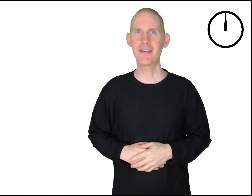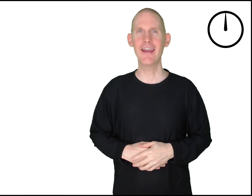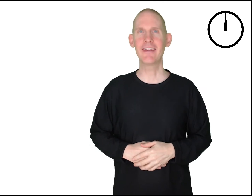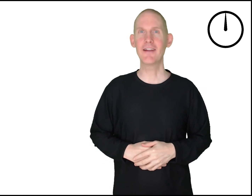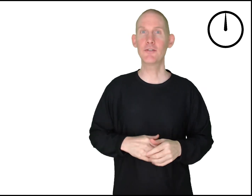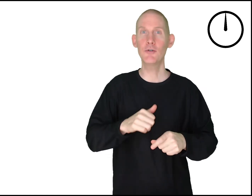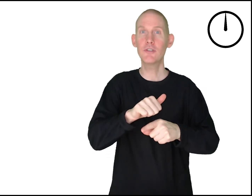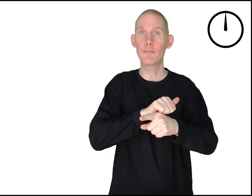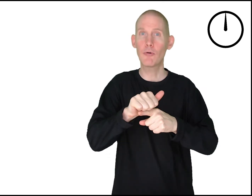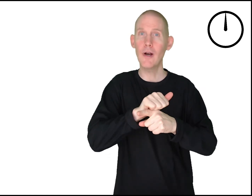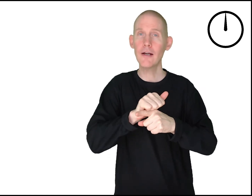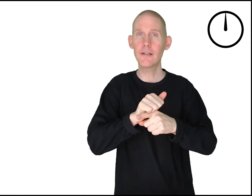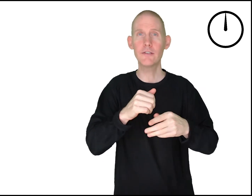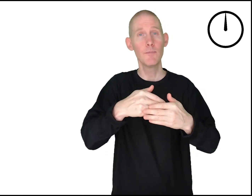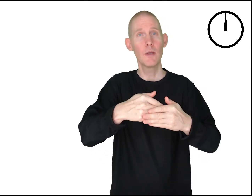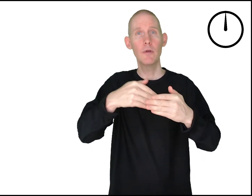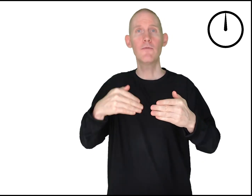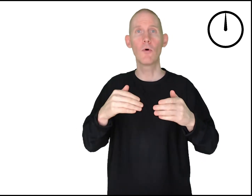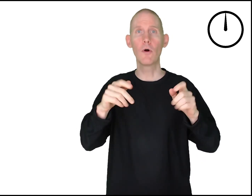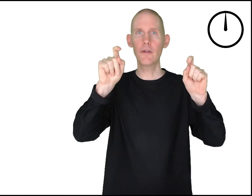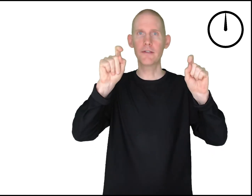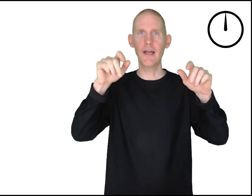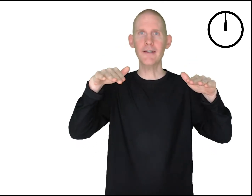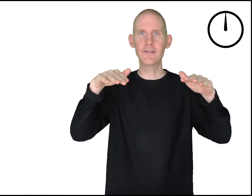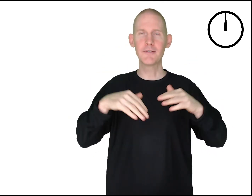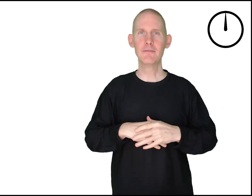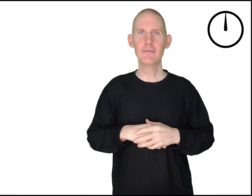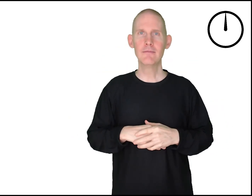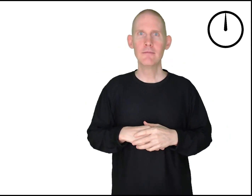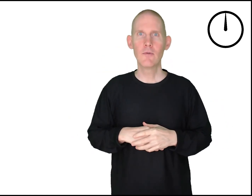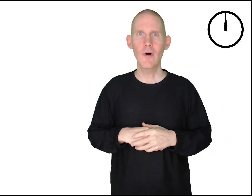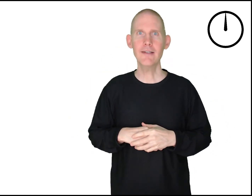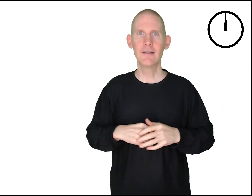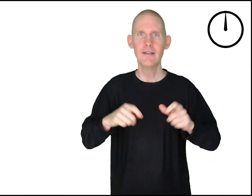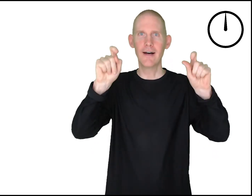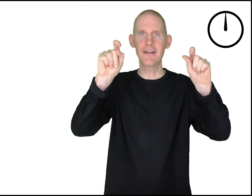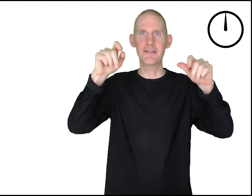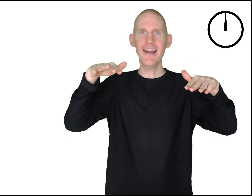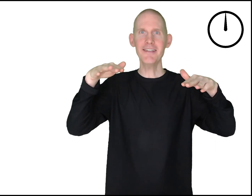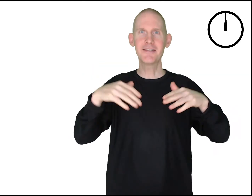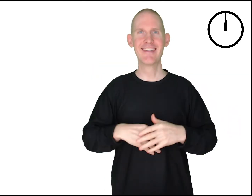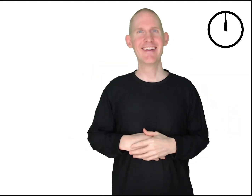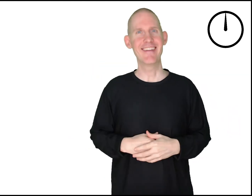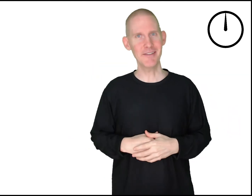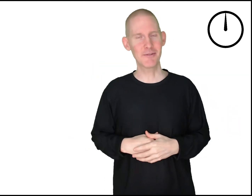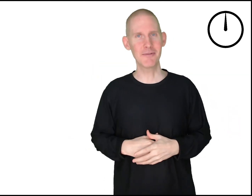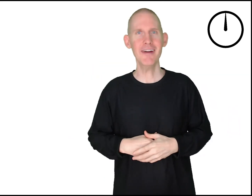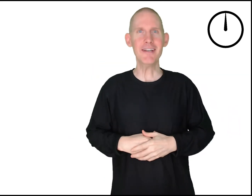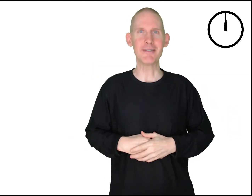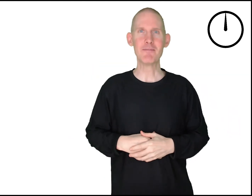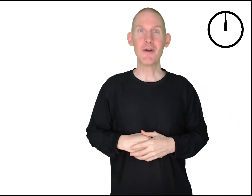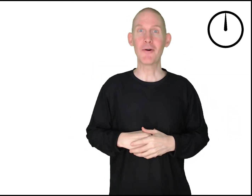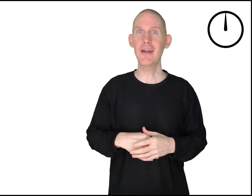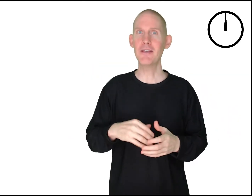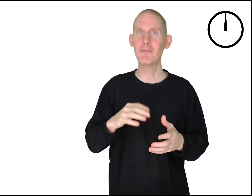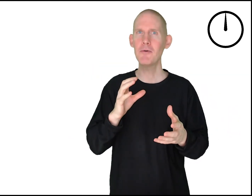Okay, let's do some practice before the test. What? A test? That's right. Okay, you might want to